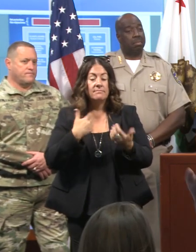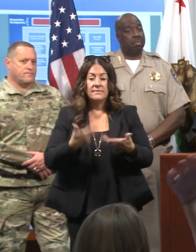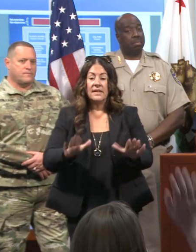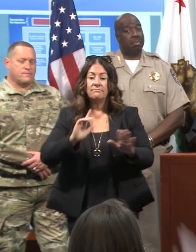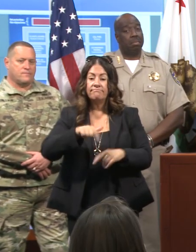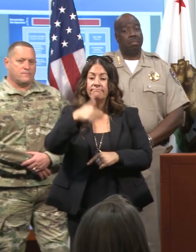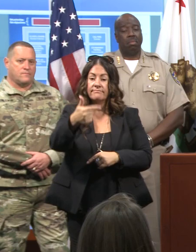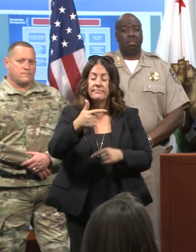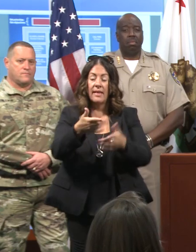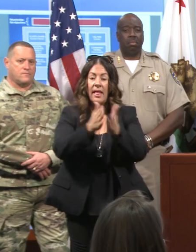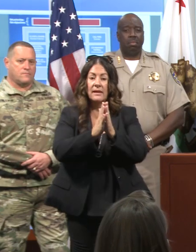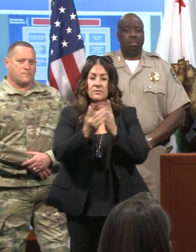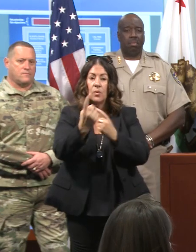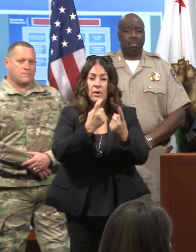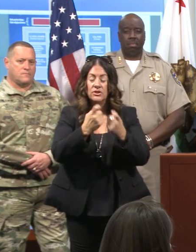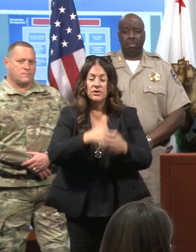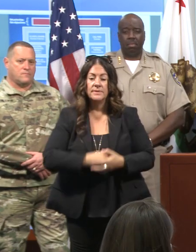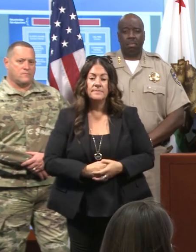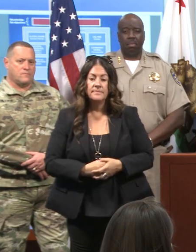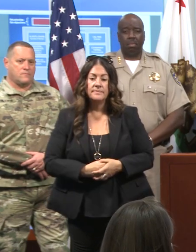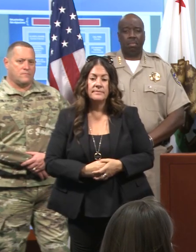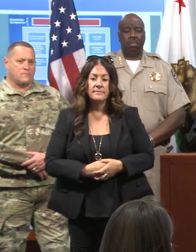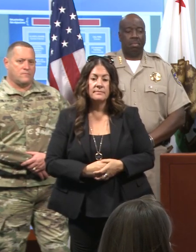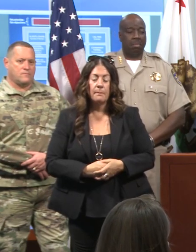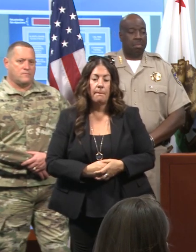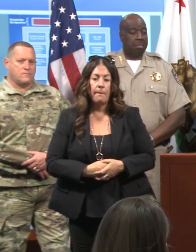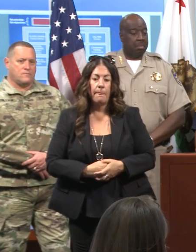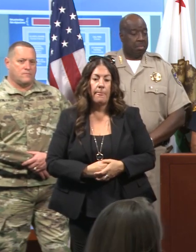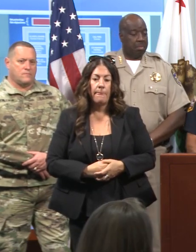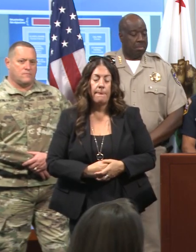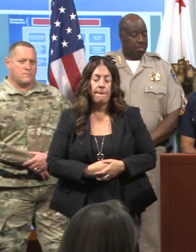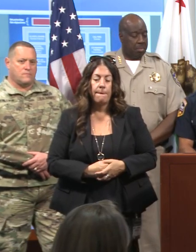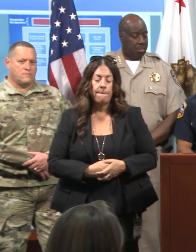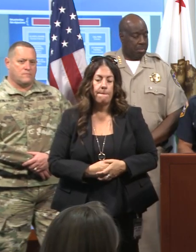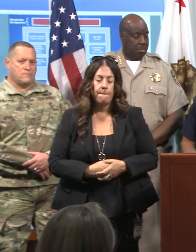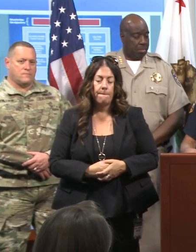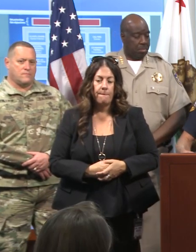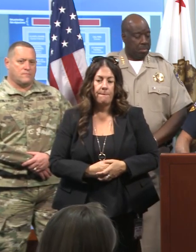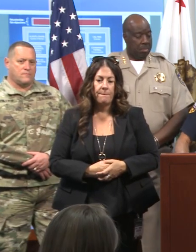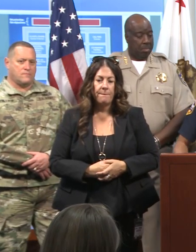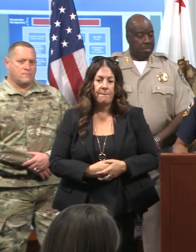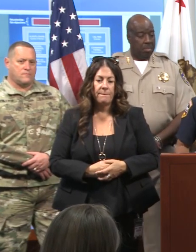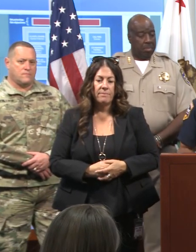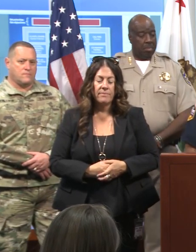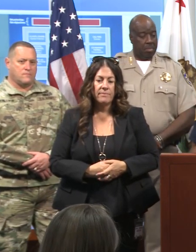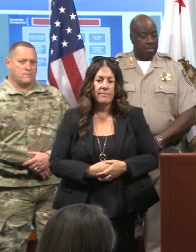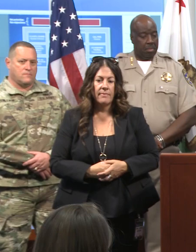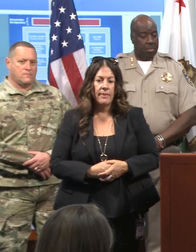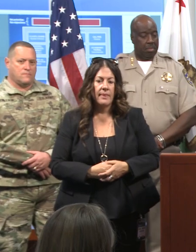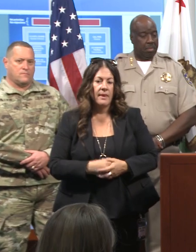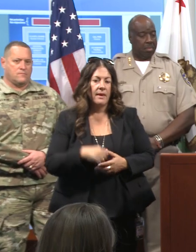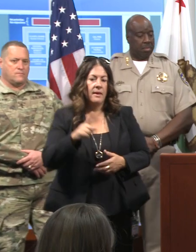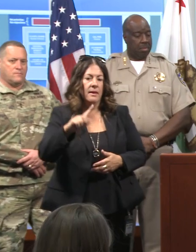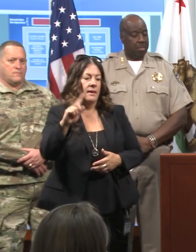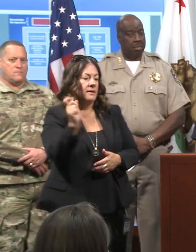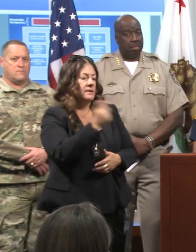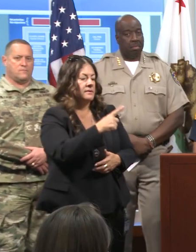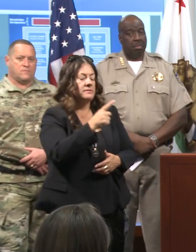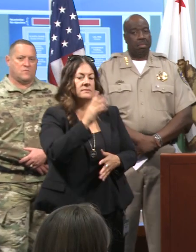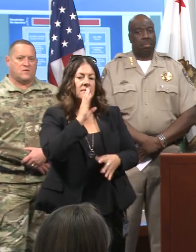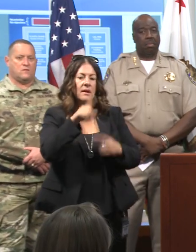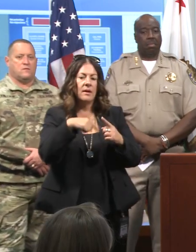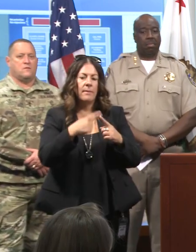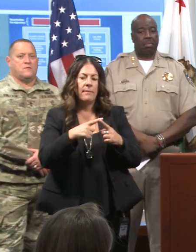questions. Can you just talk a little bit about cause? I mean, walk us through how it's possible that 18 fires can kind of spark